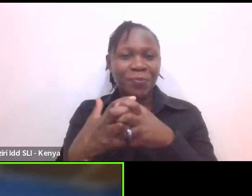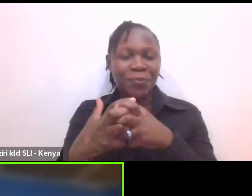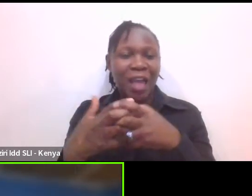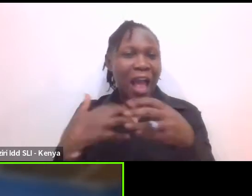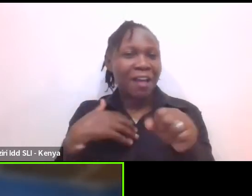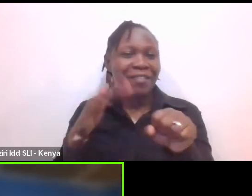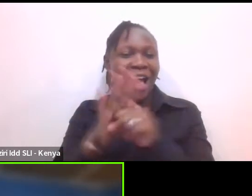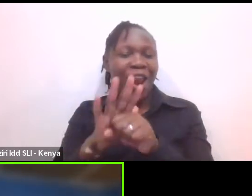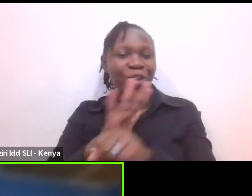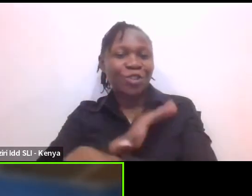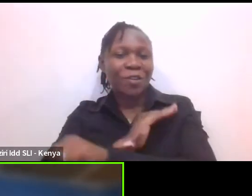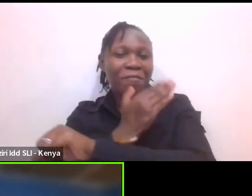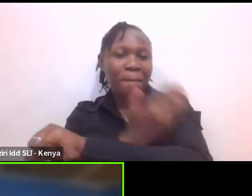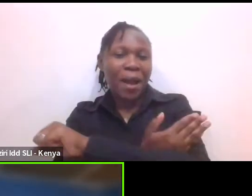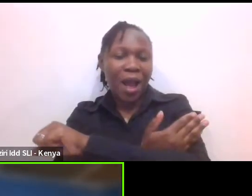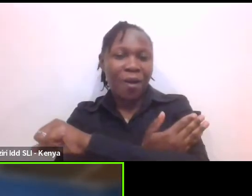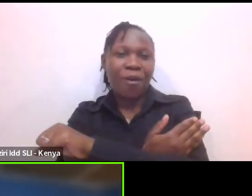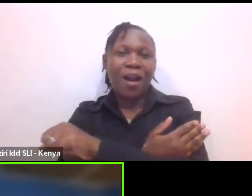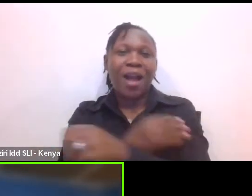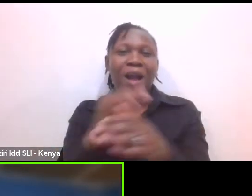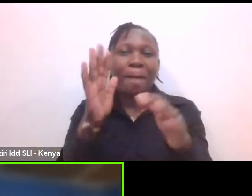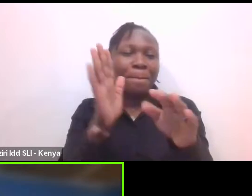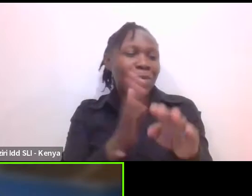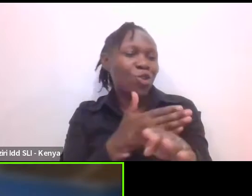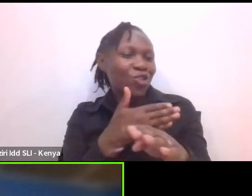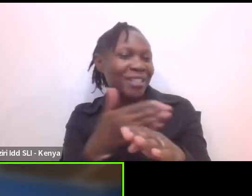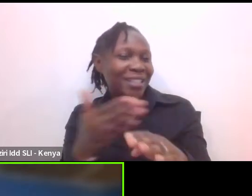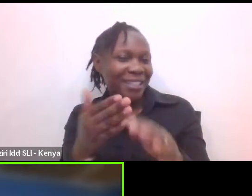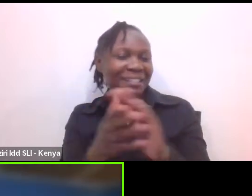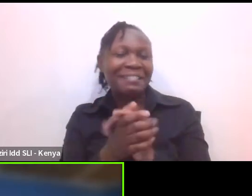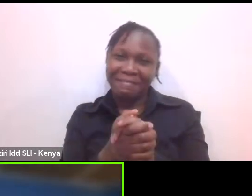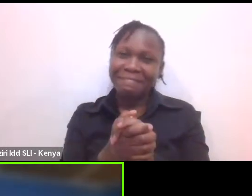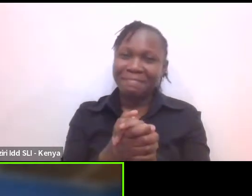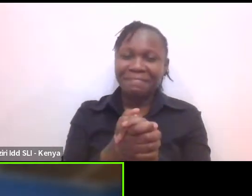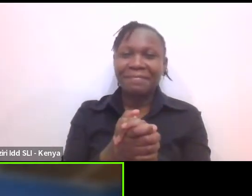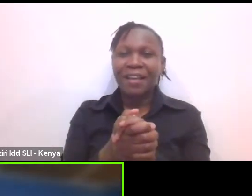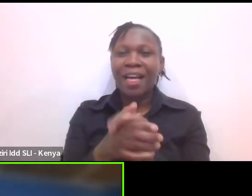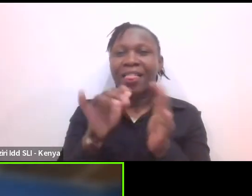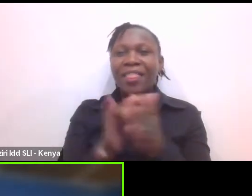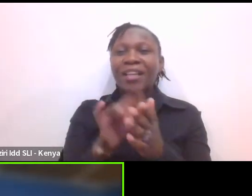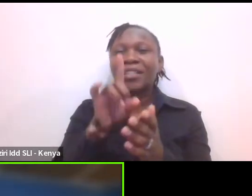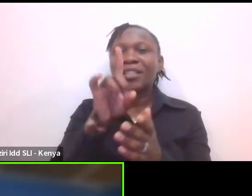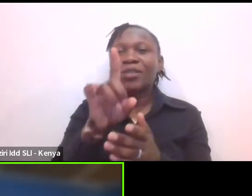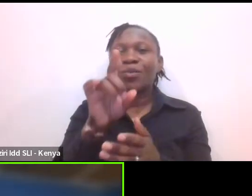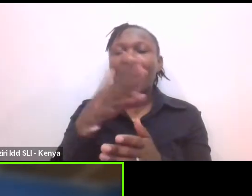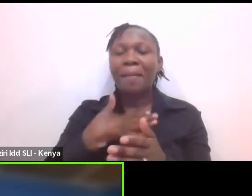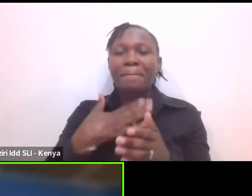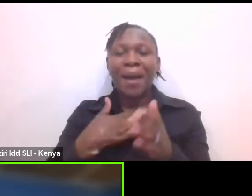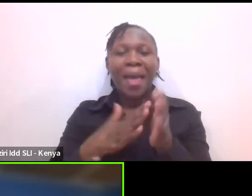evidence base on music. And that's obviously one of my passions, as you know.